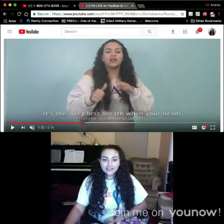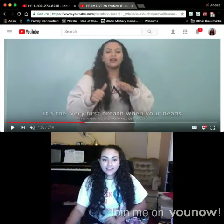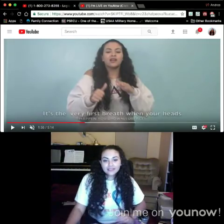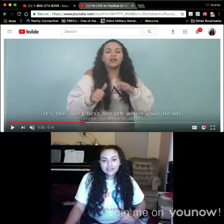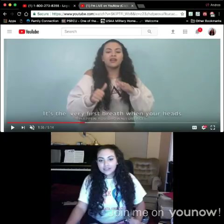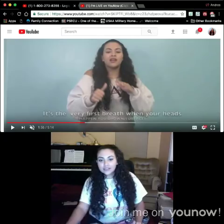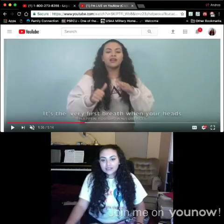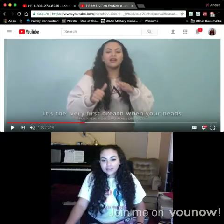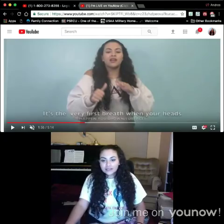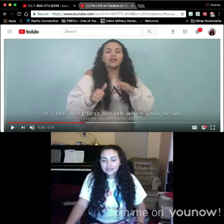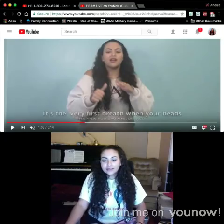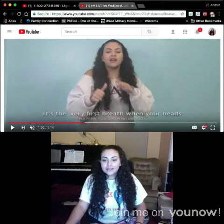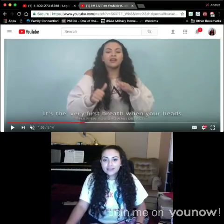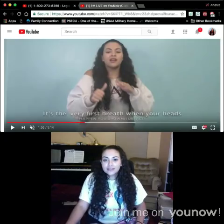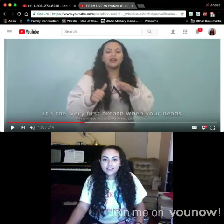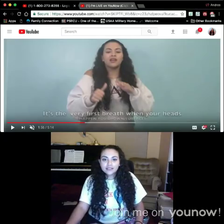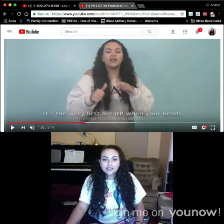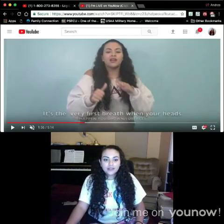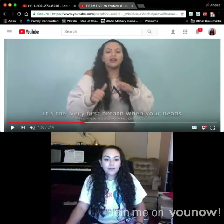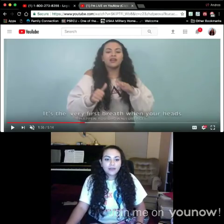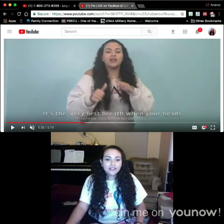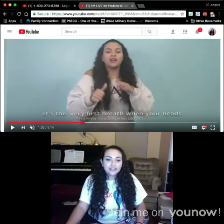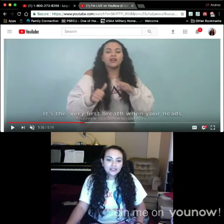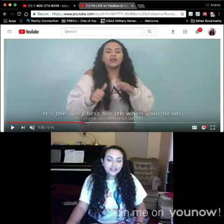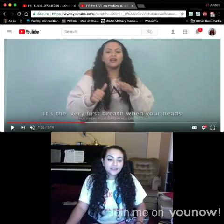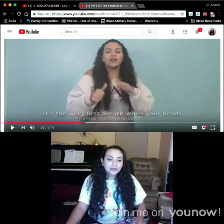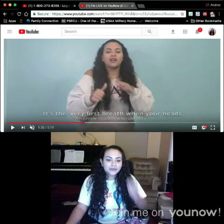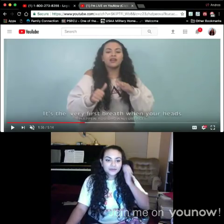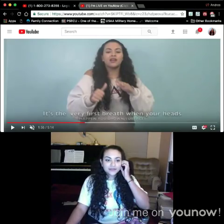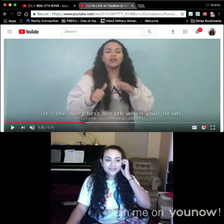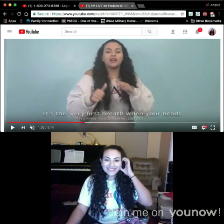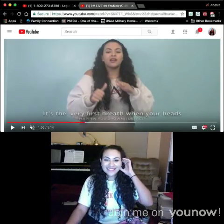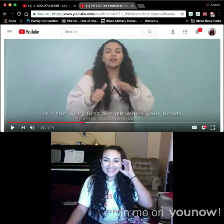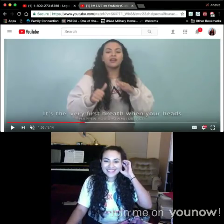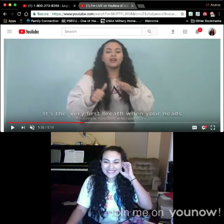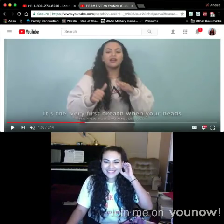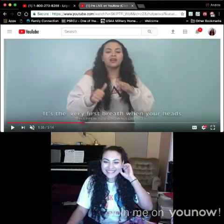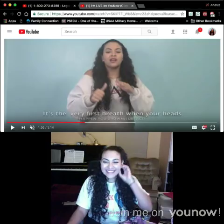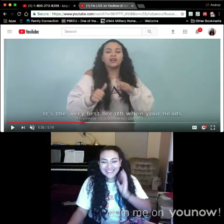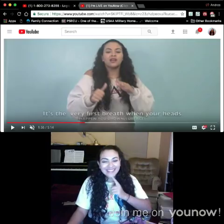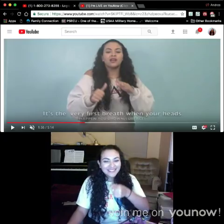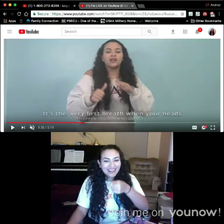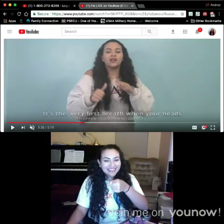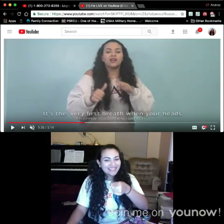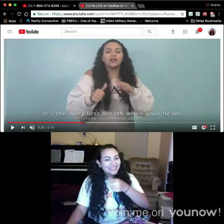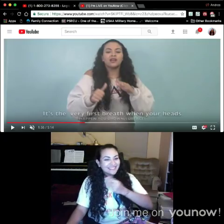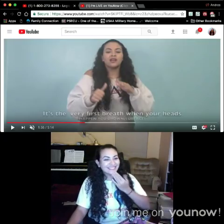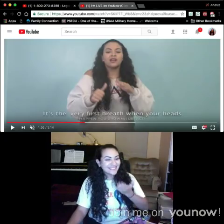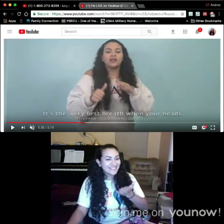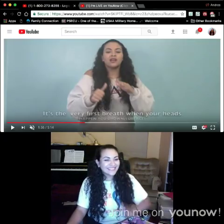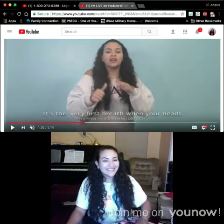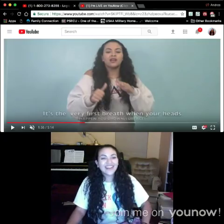Oh, am I featured? That's cool. That's you guys. Thank